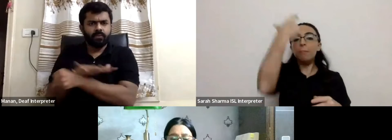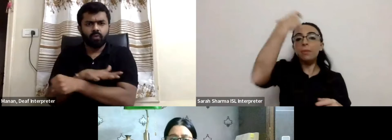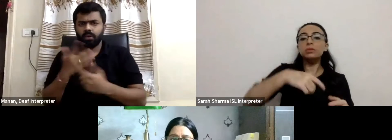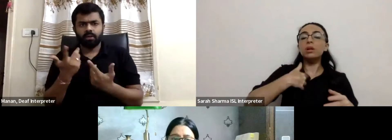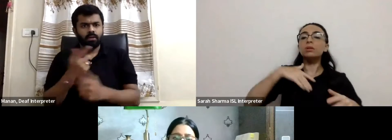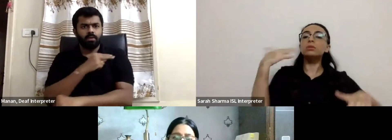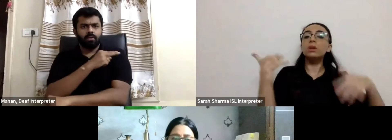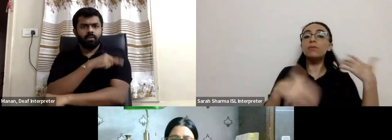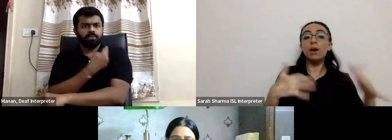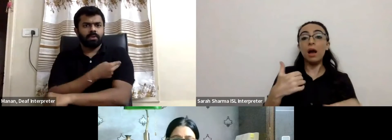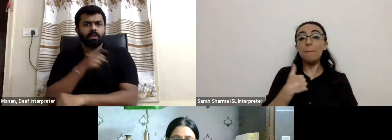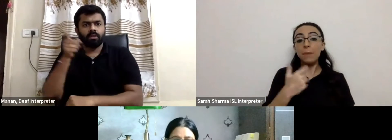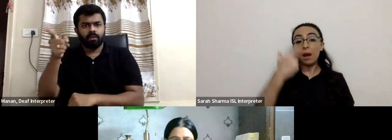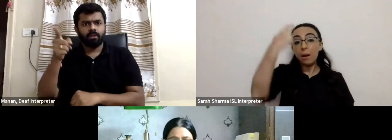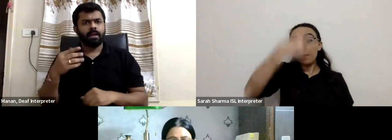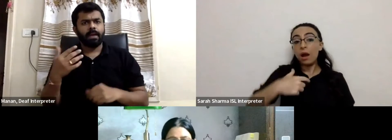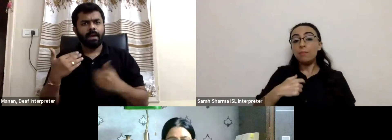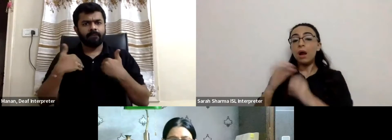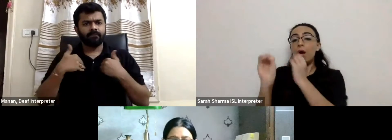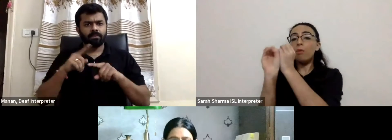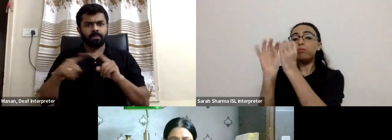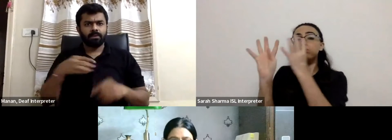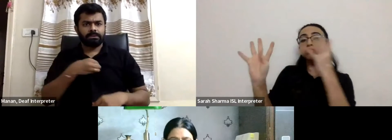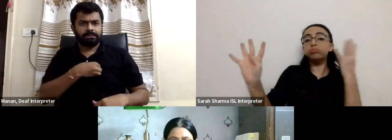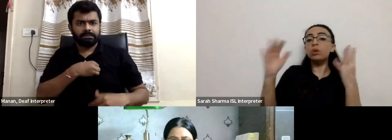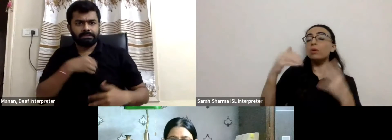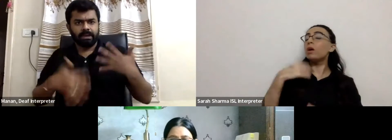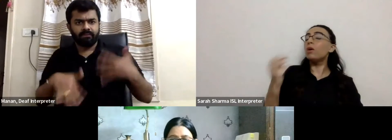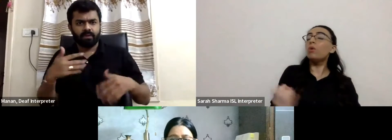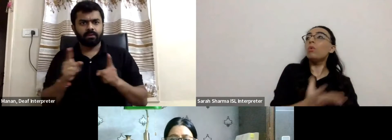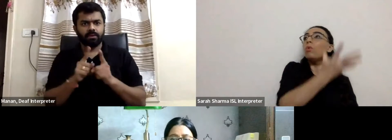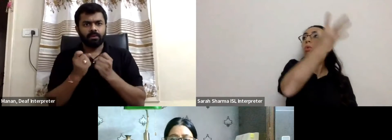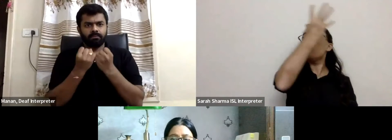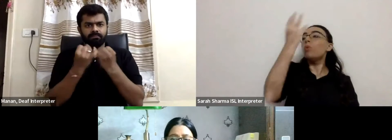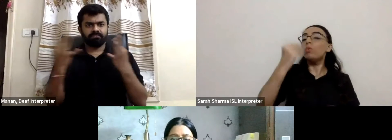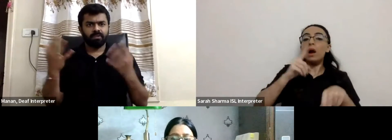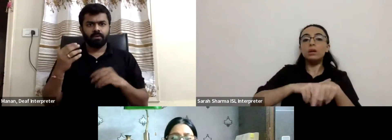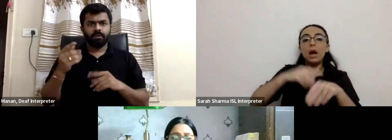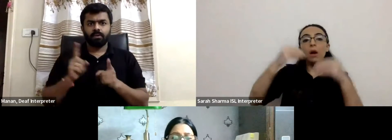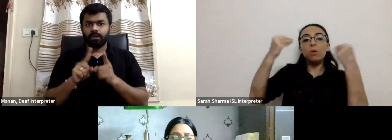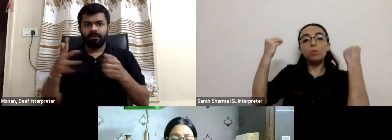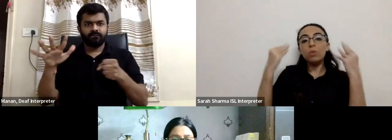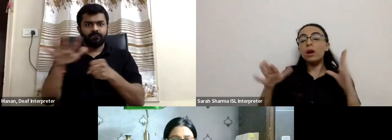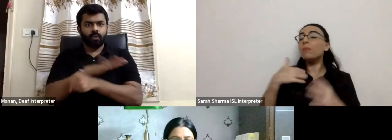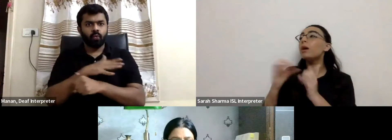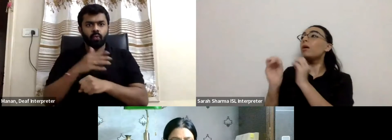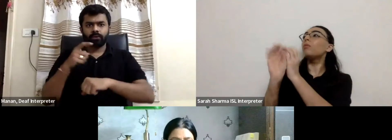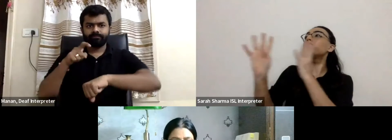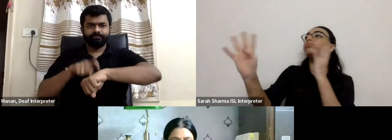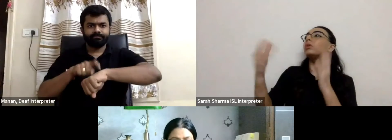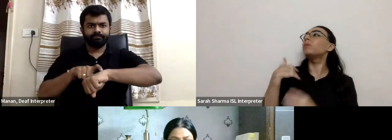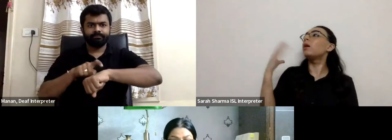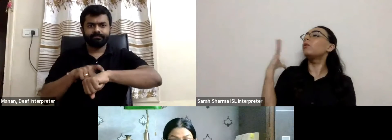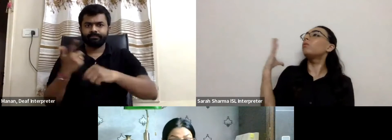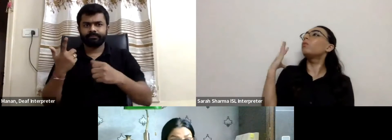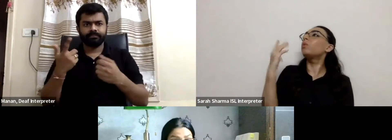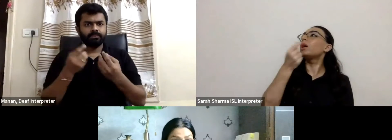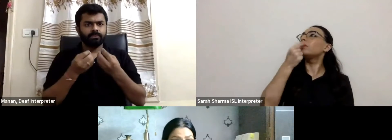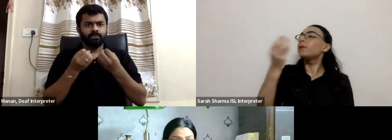for hours together and losing his day's wages just to get medicine for common ailment